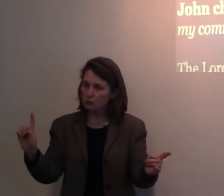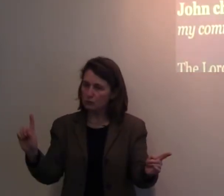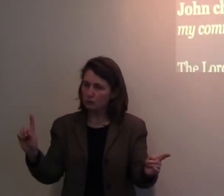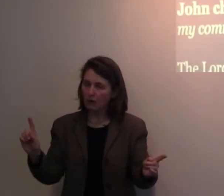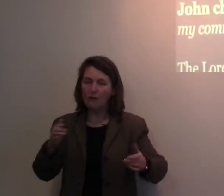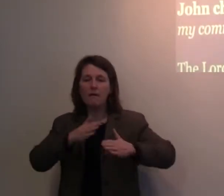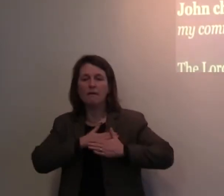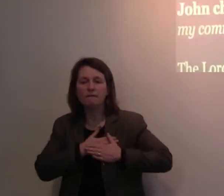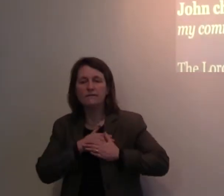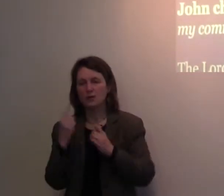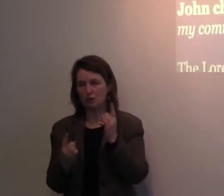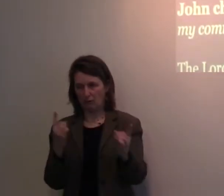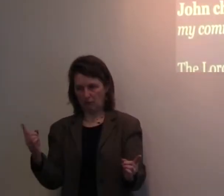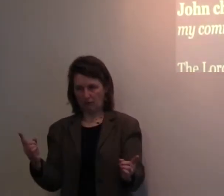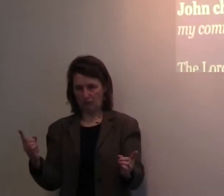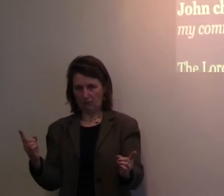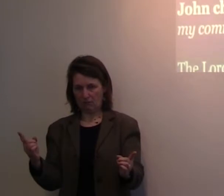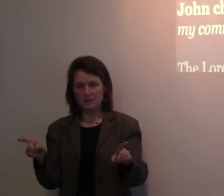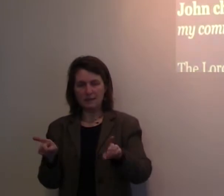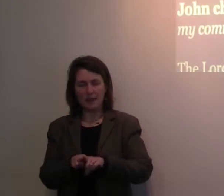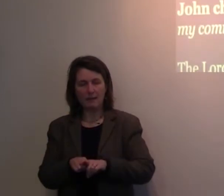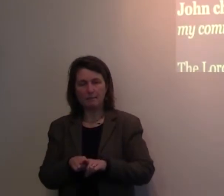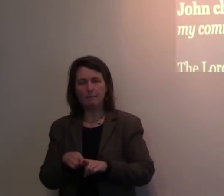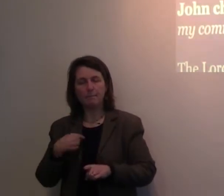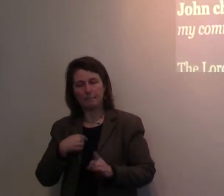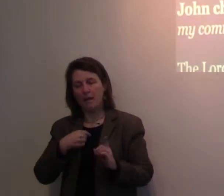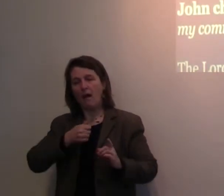Love each other as I have loved you."